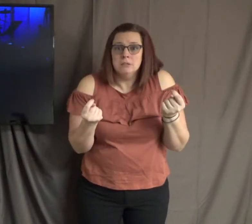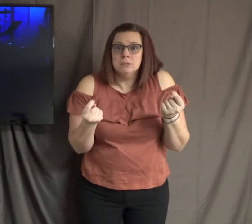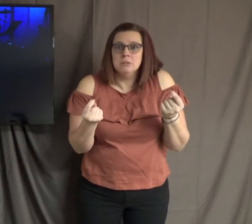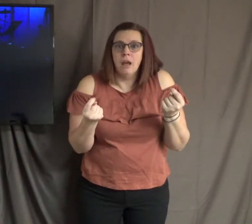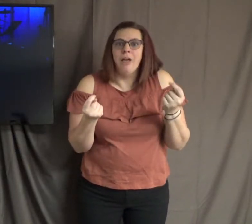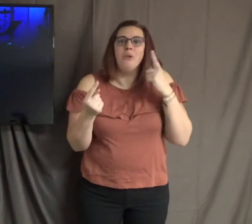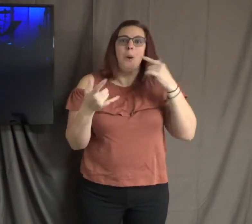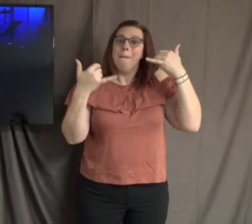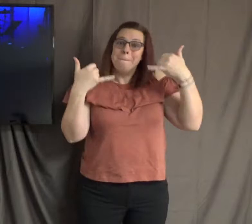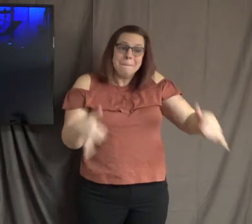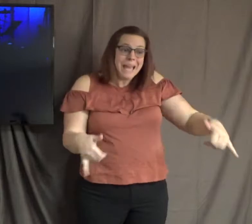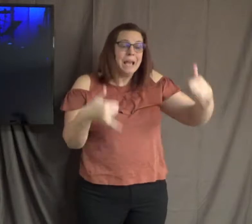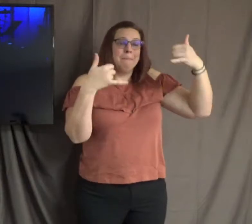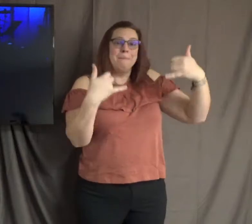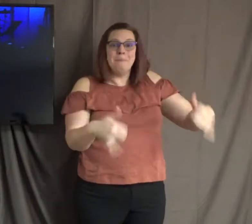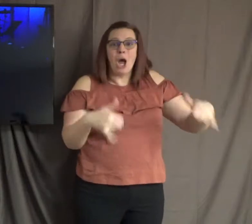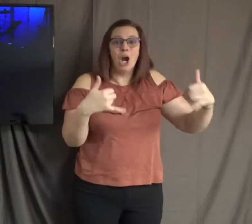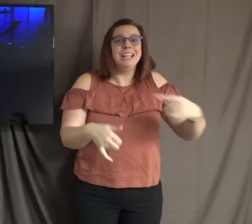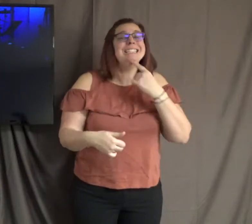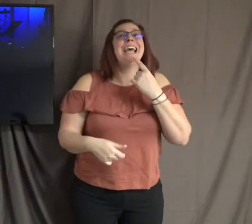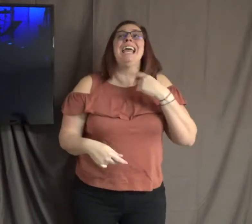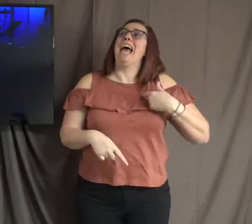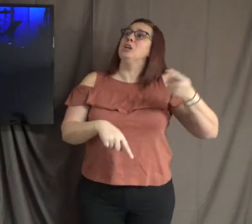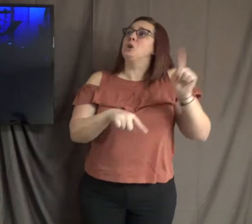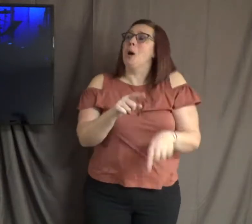say, I couldn't have failed without you, right?